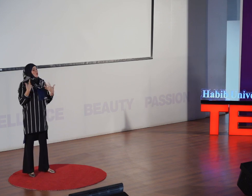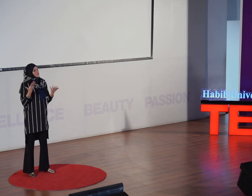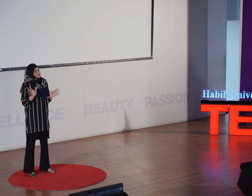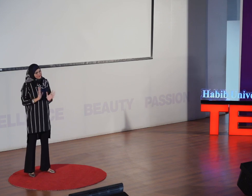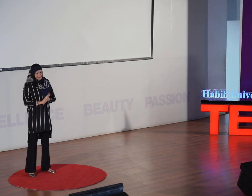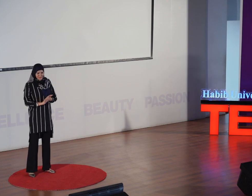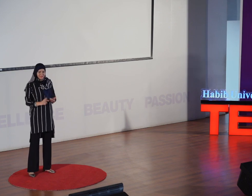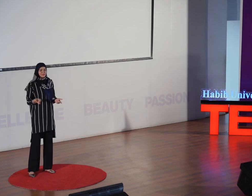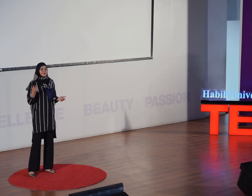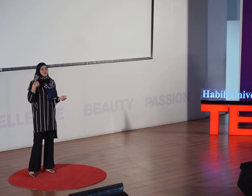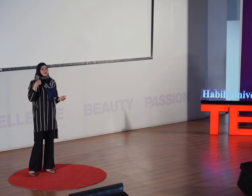my lives.